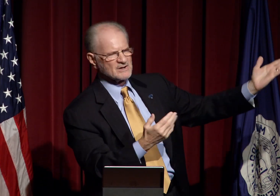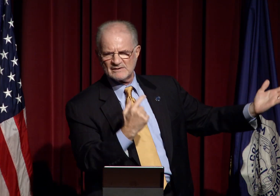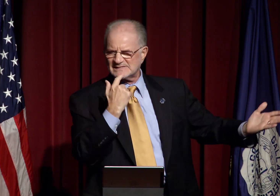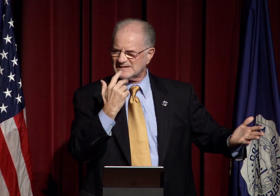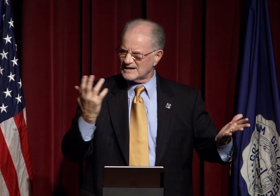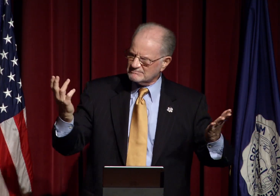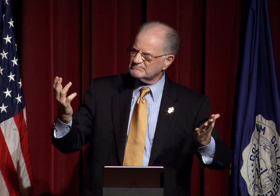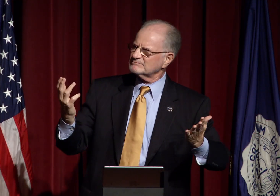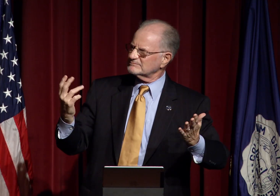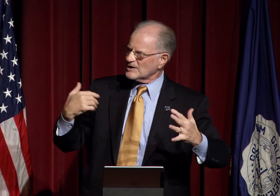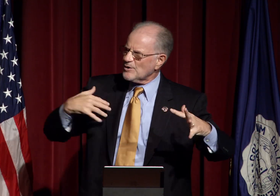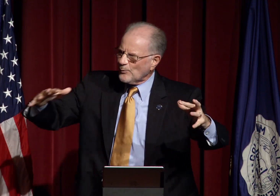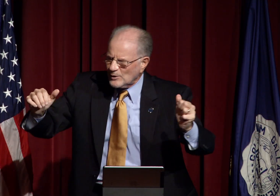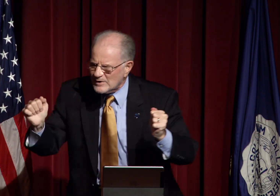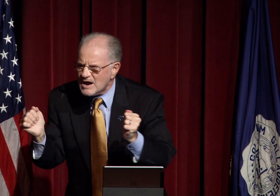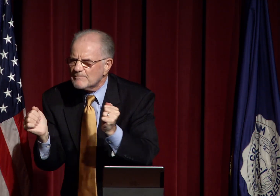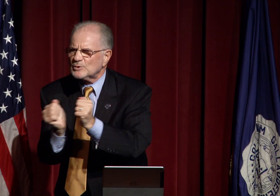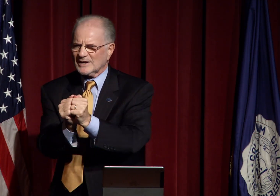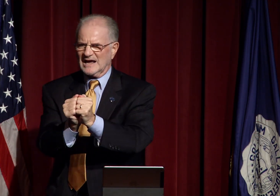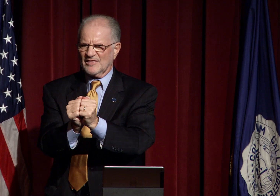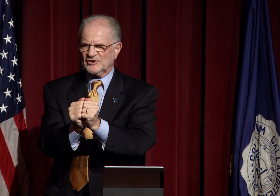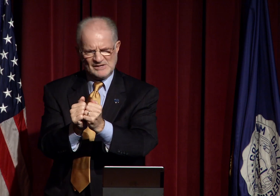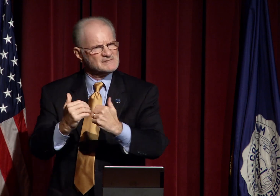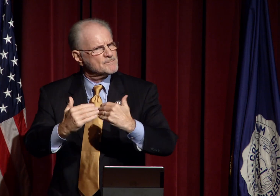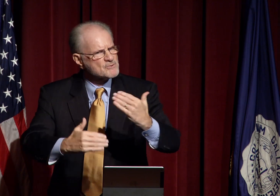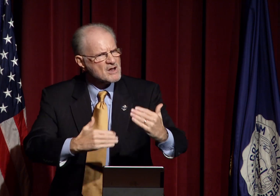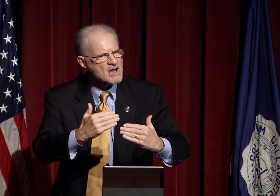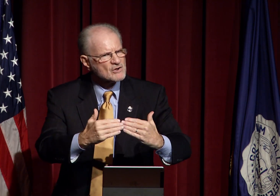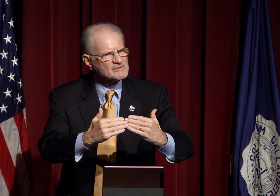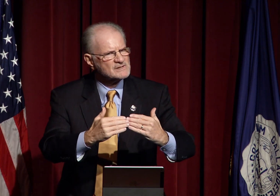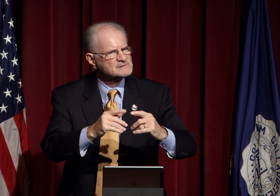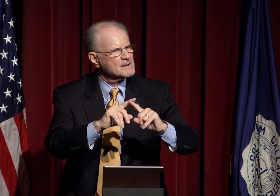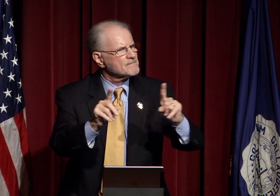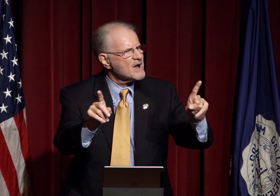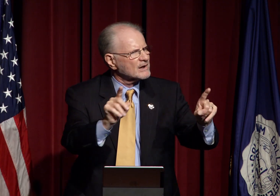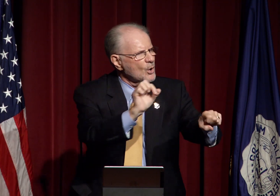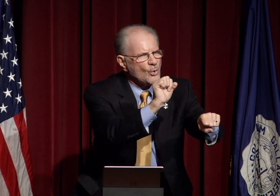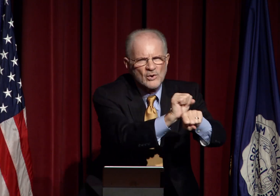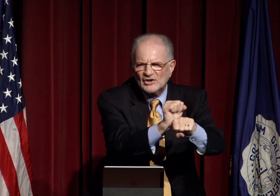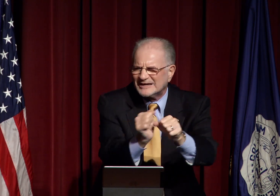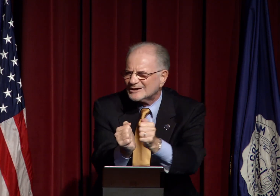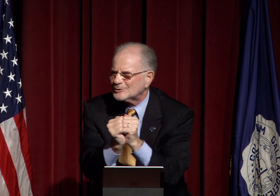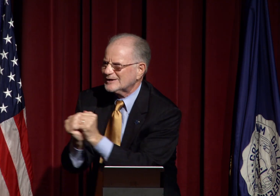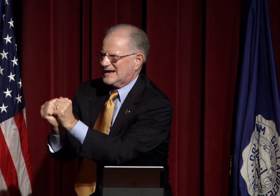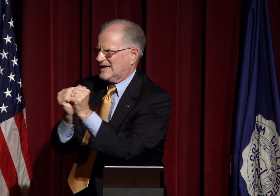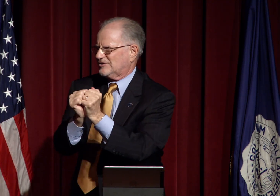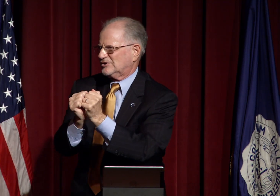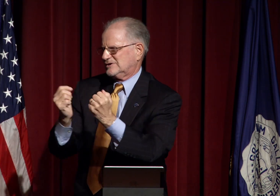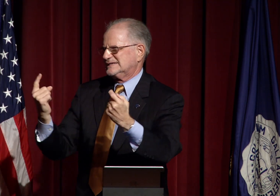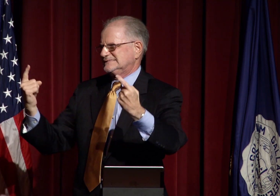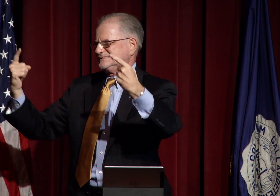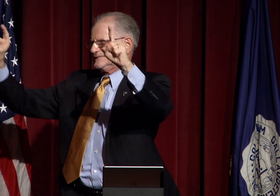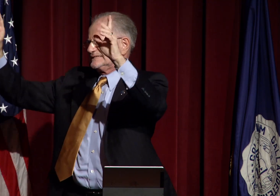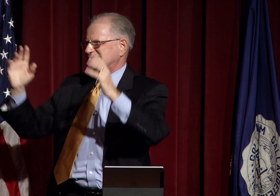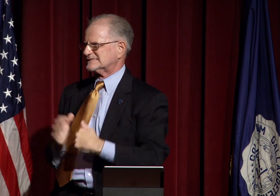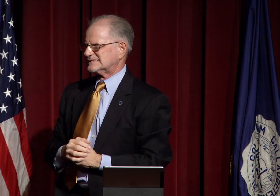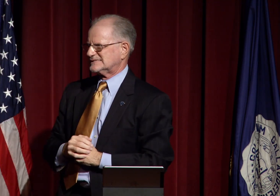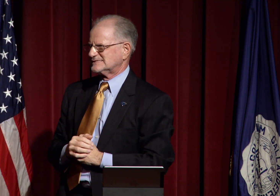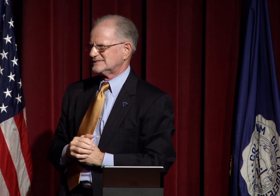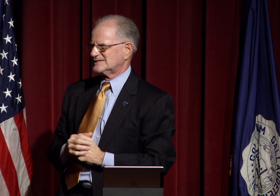effort that we engage in collectively. Coming together is a beginning. Keeping together